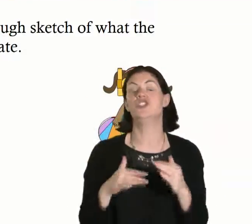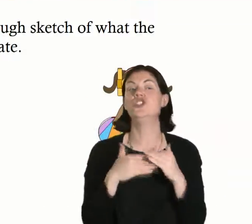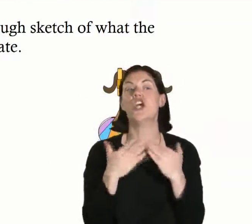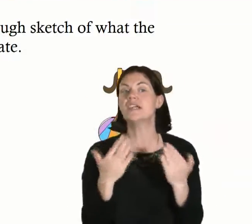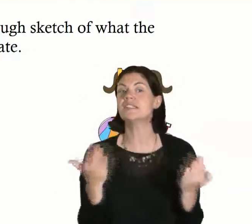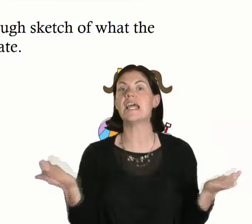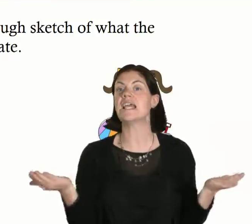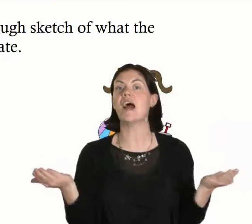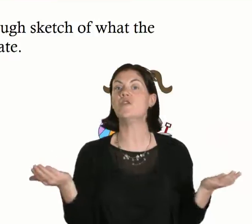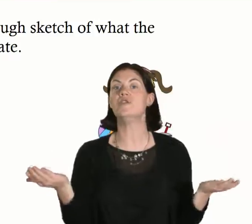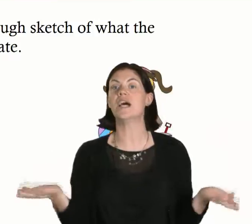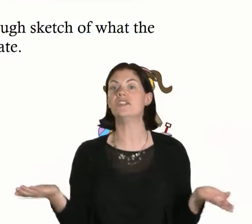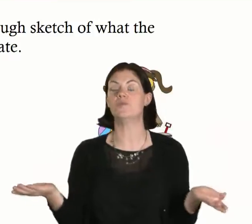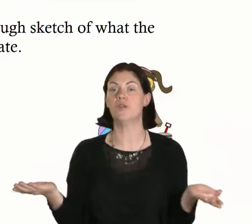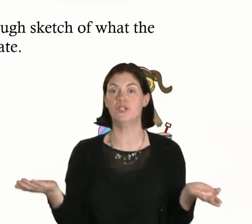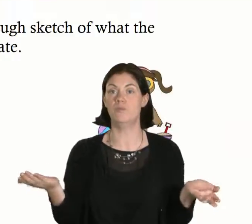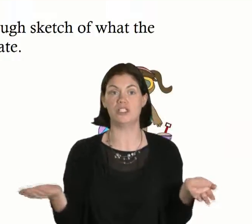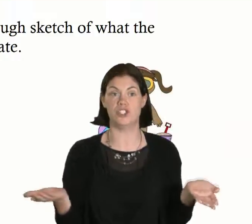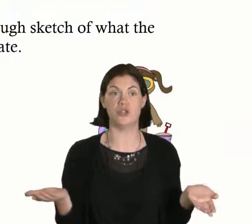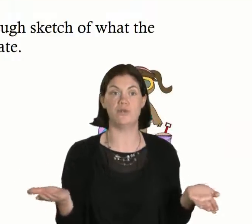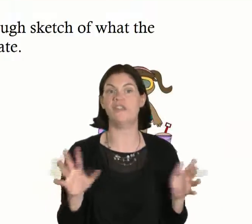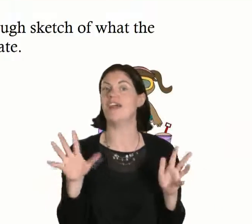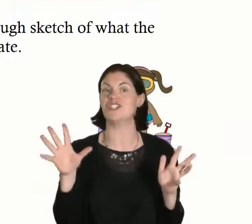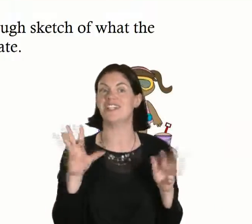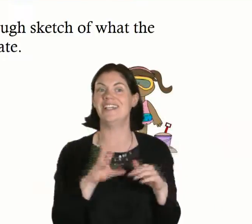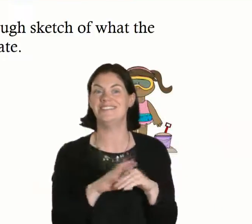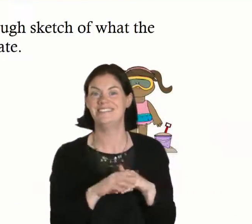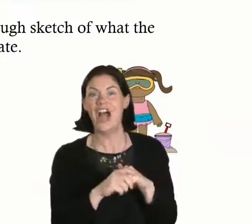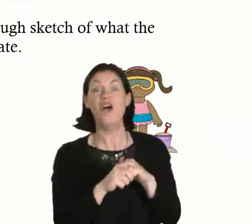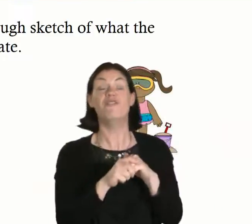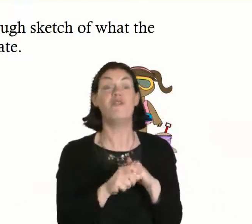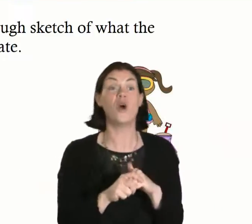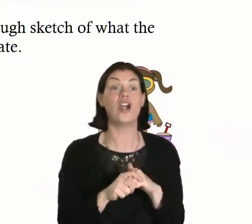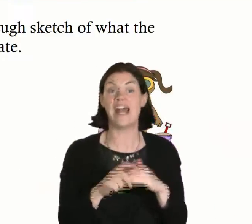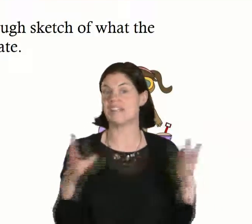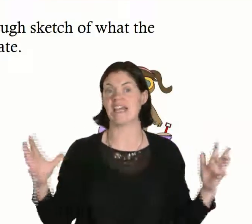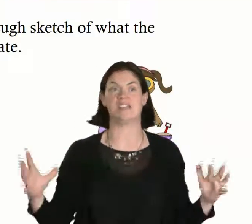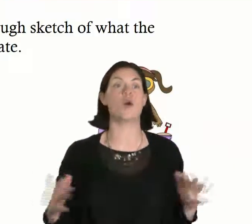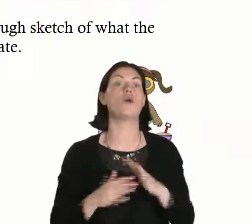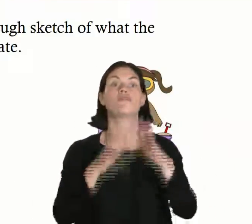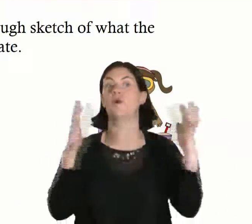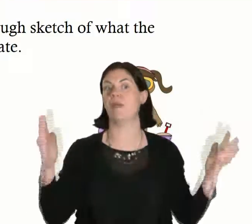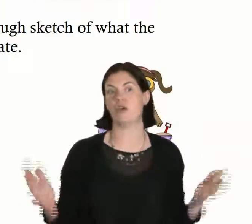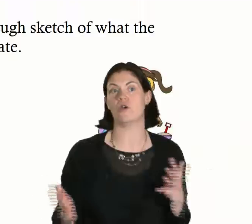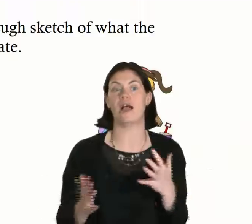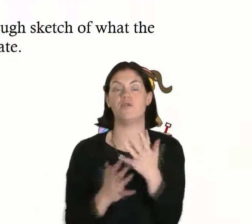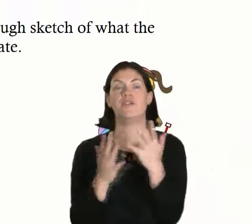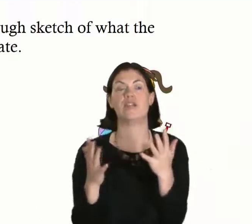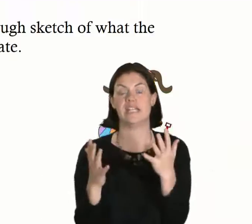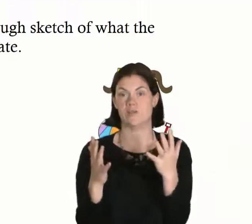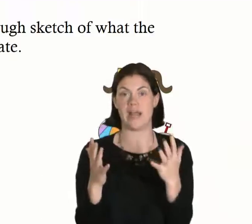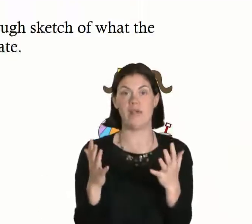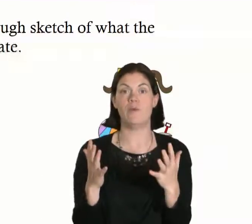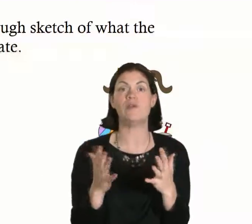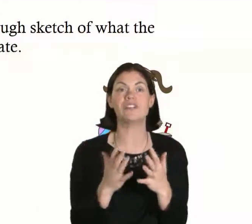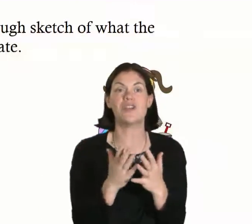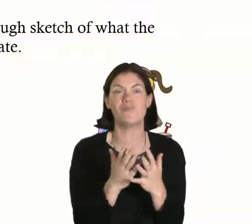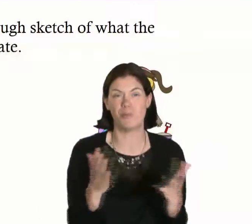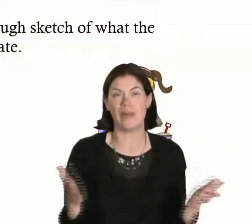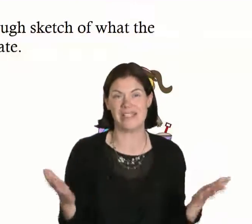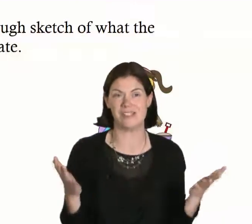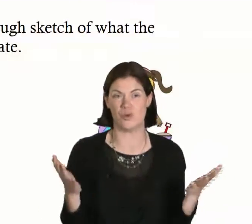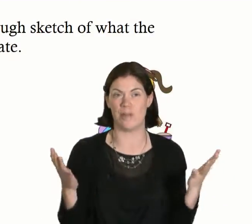outline, just like how you guys will do eventually for essays or for a paragraph, whatever it is, right? We